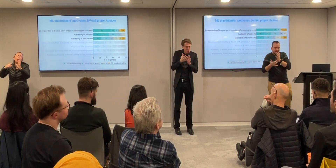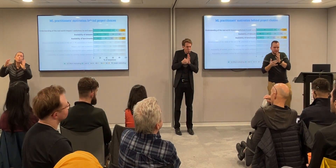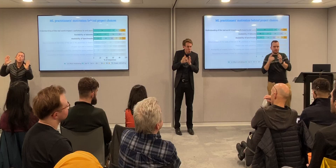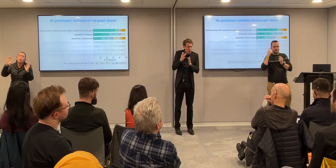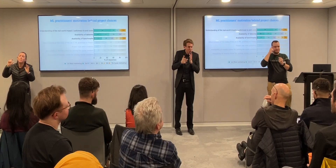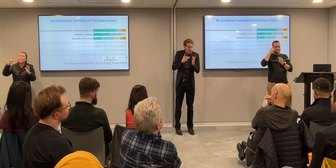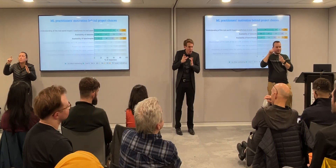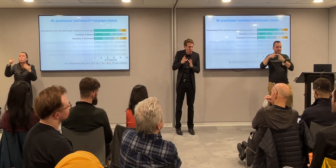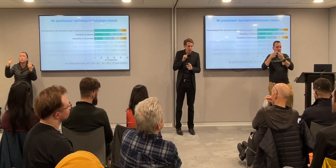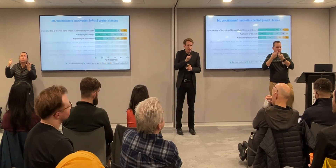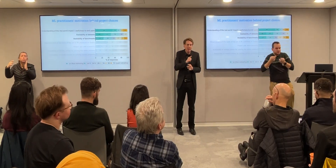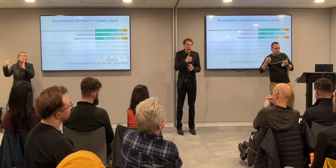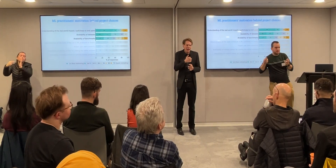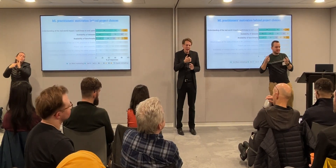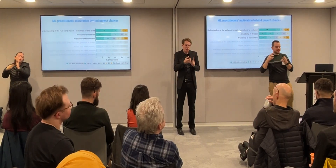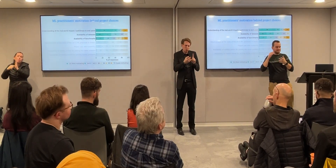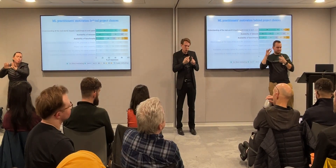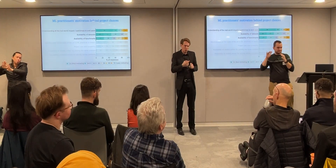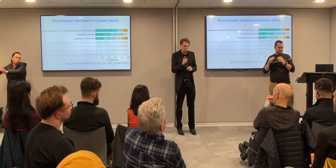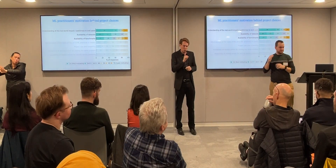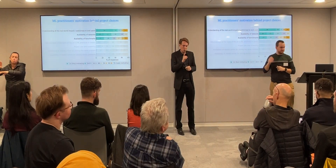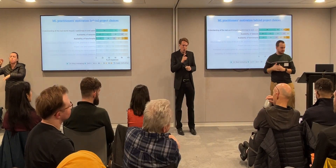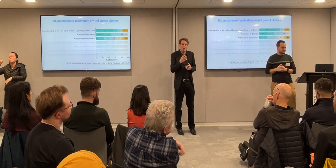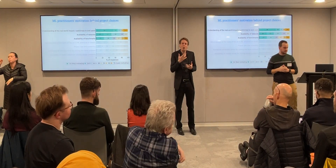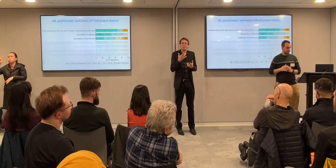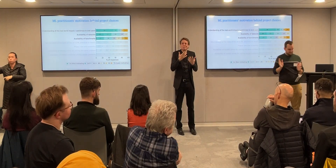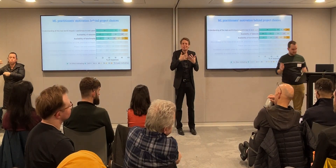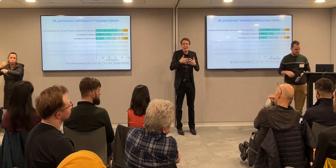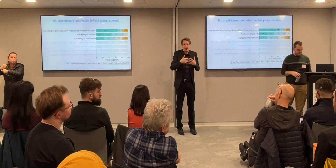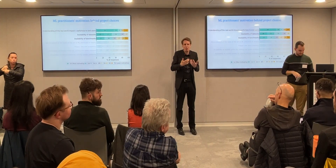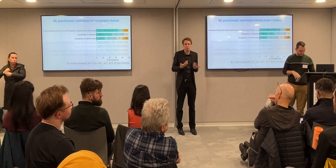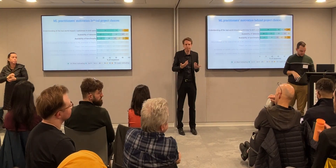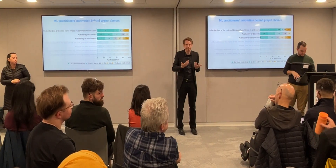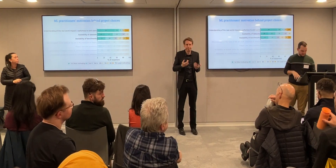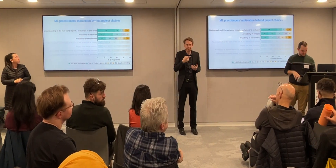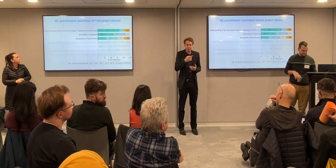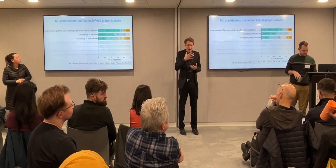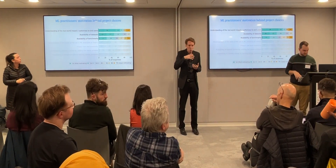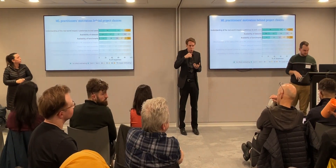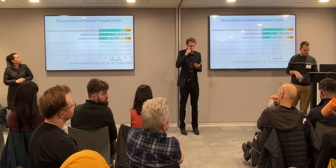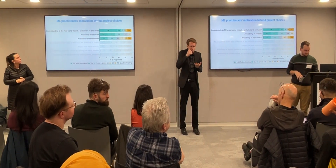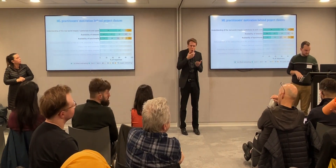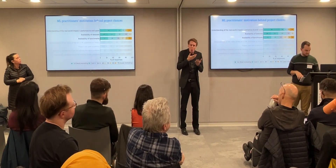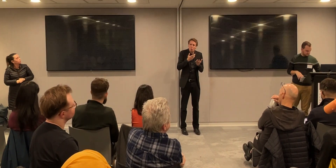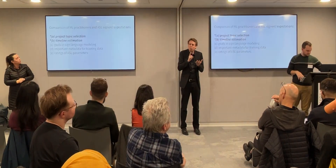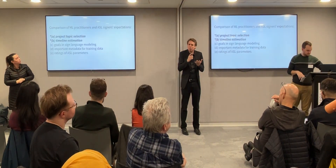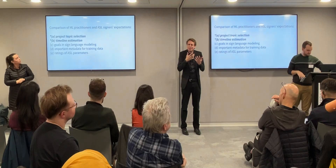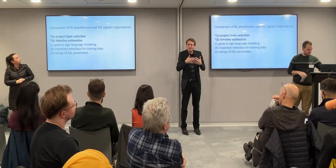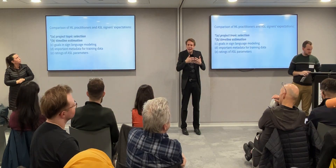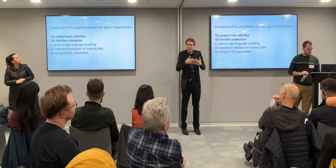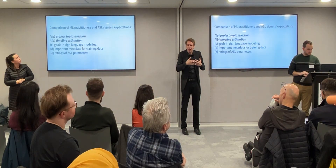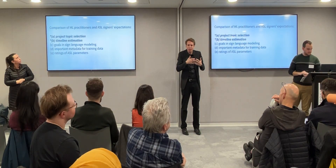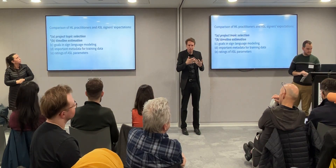far more technical questions that the ML practitioners were motivated by.